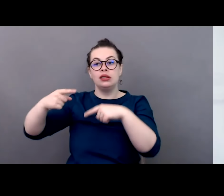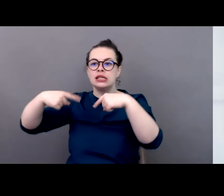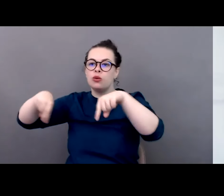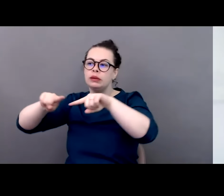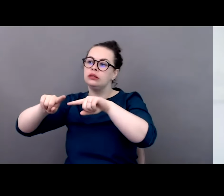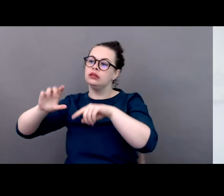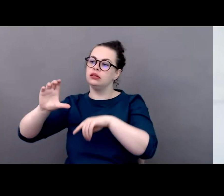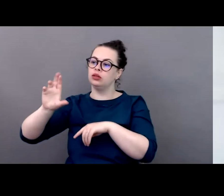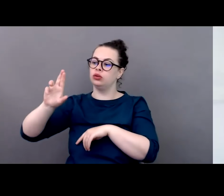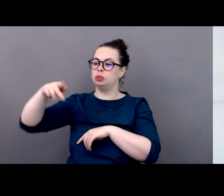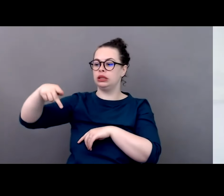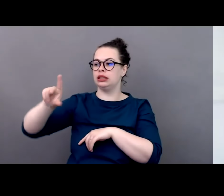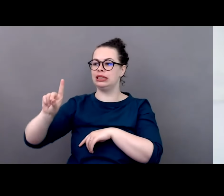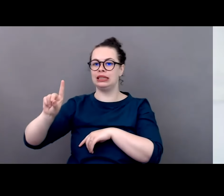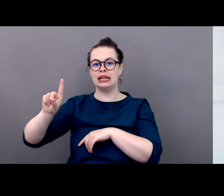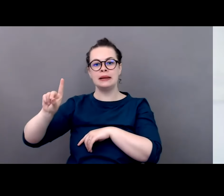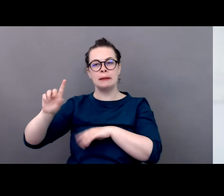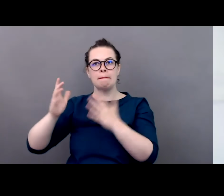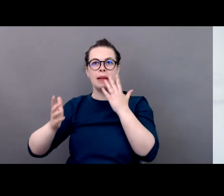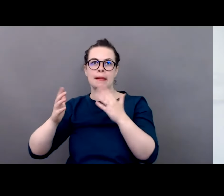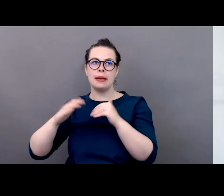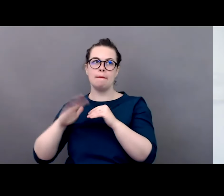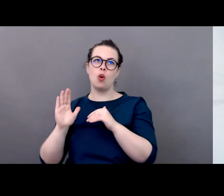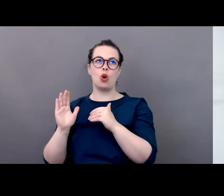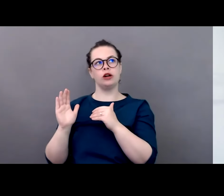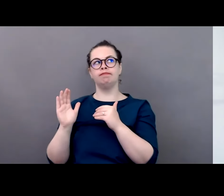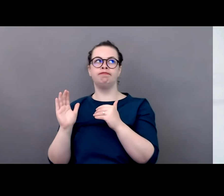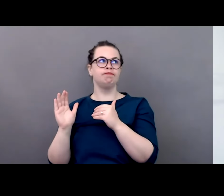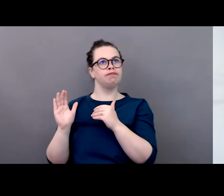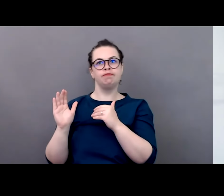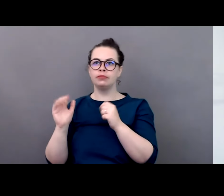would be probably more authoritative, more